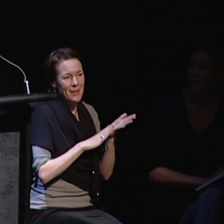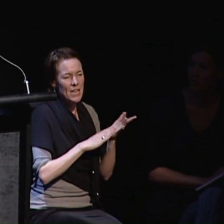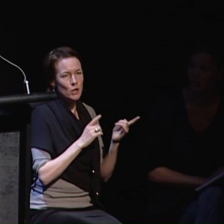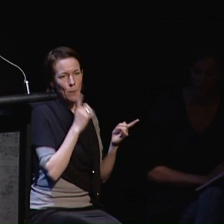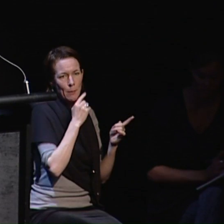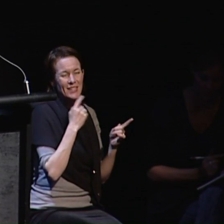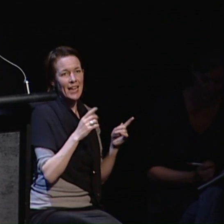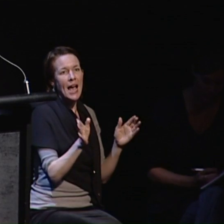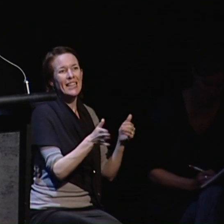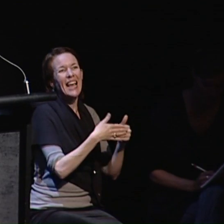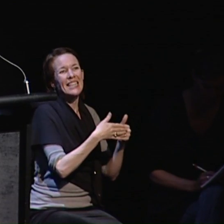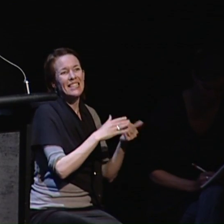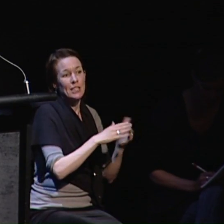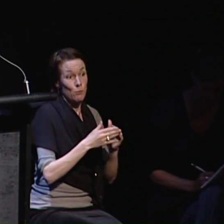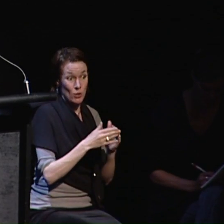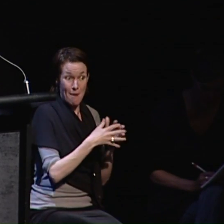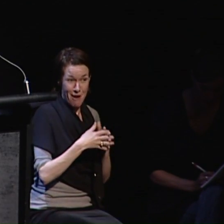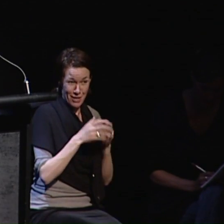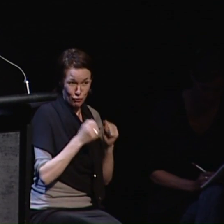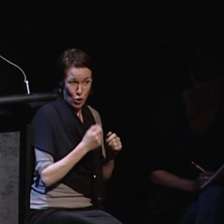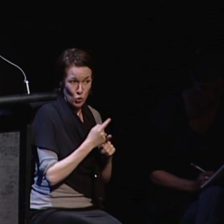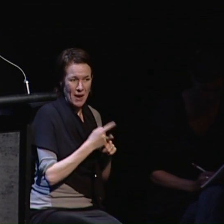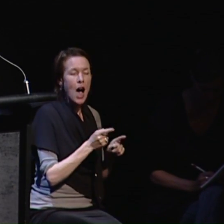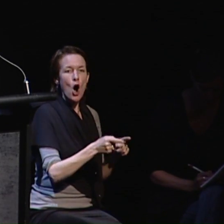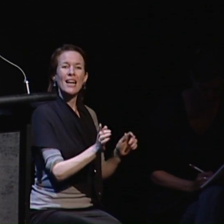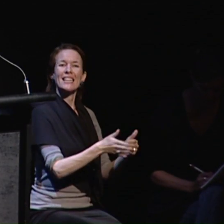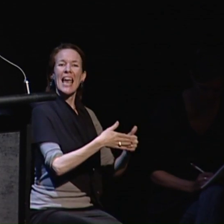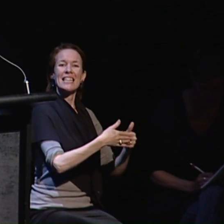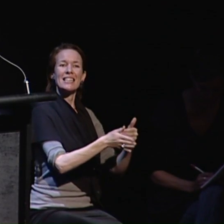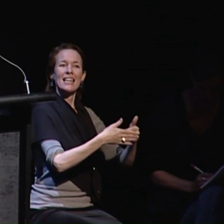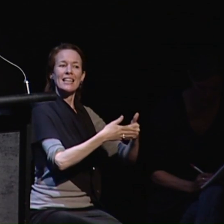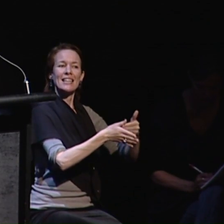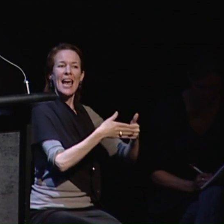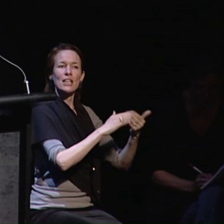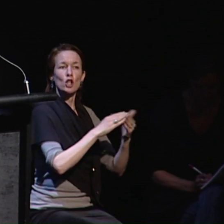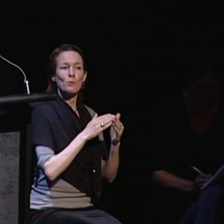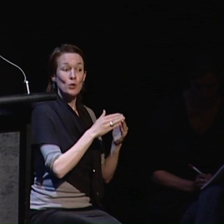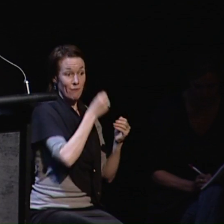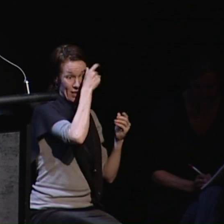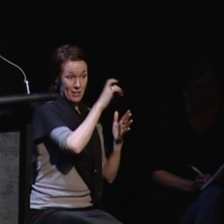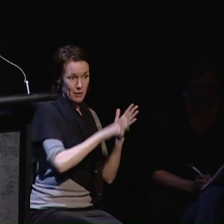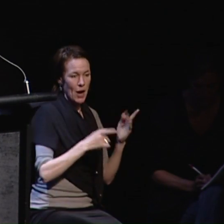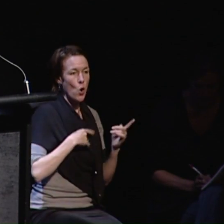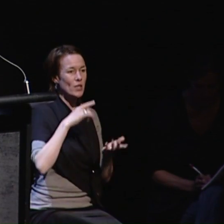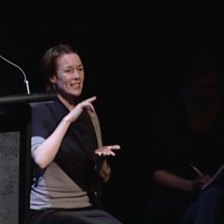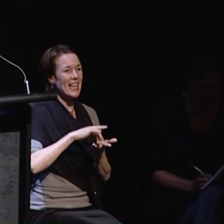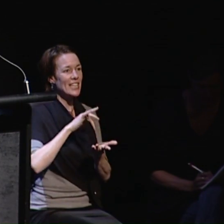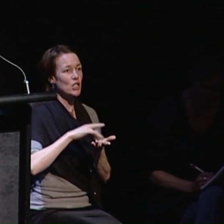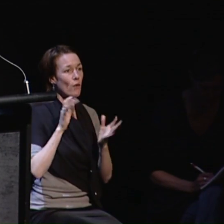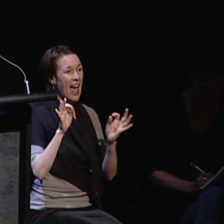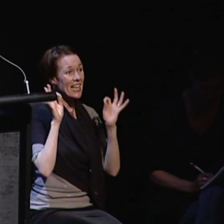gated communities in the United States for people with intellectual disabilities. We have centers of excellence. We